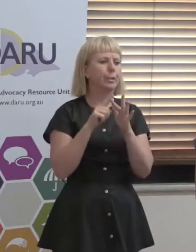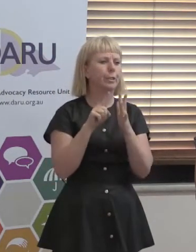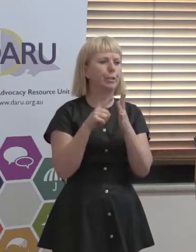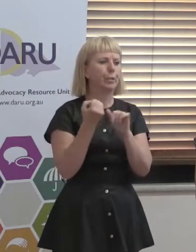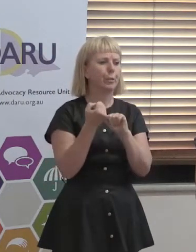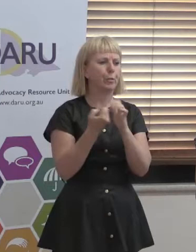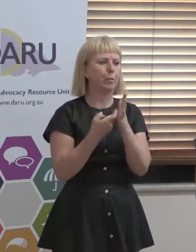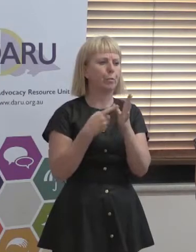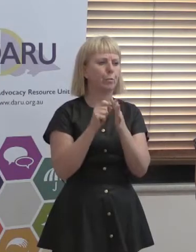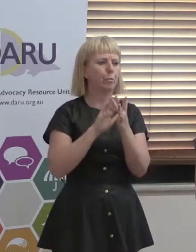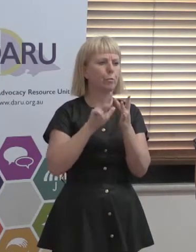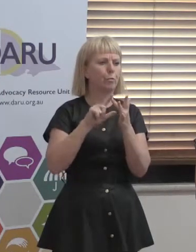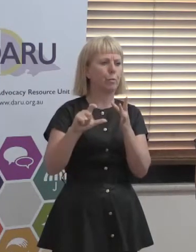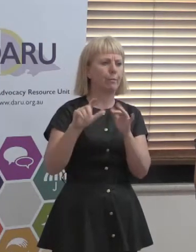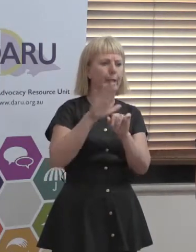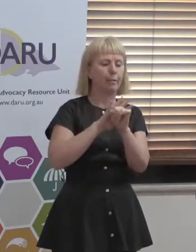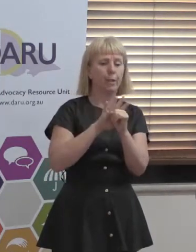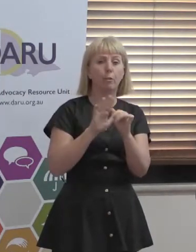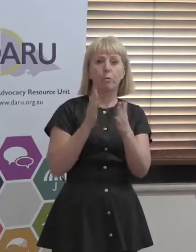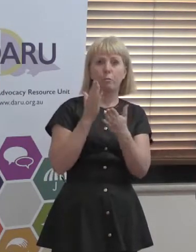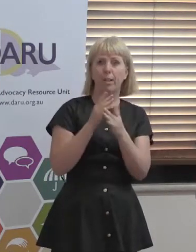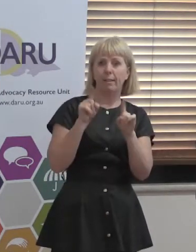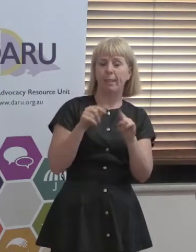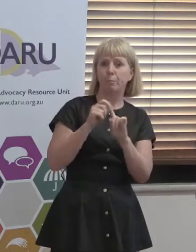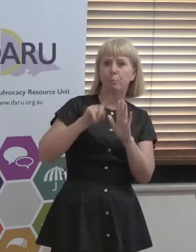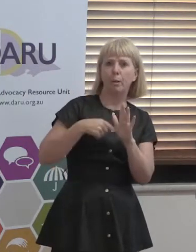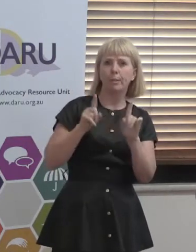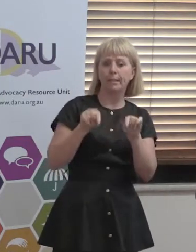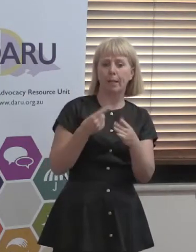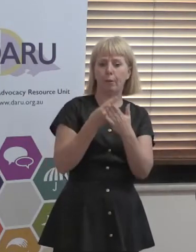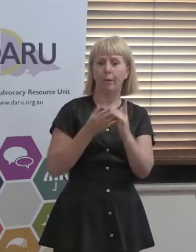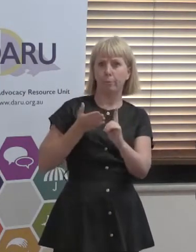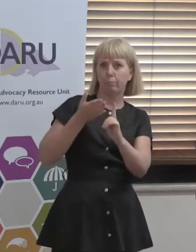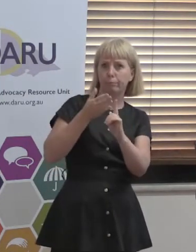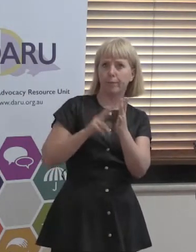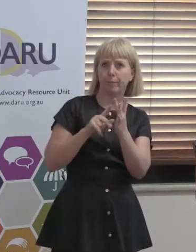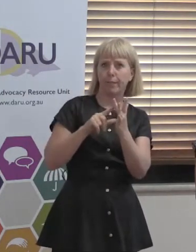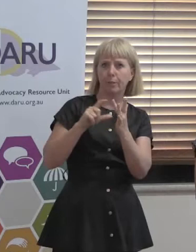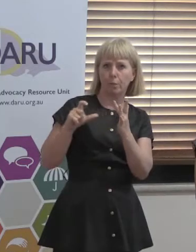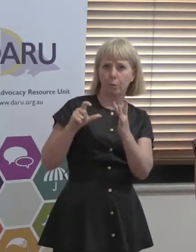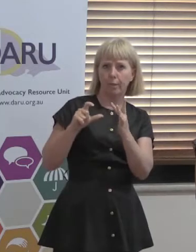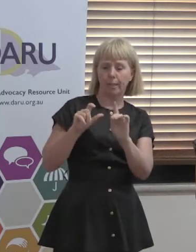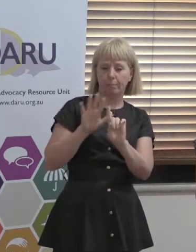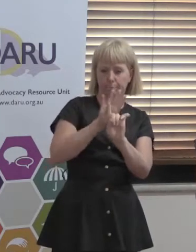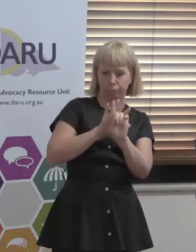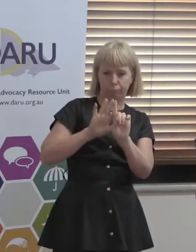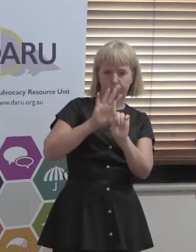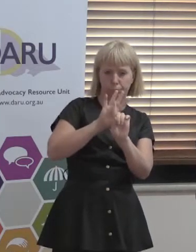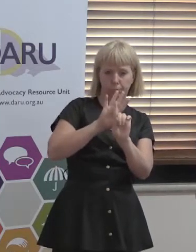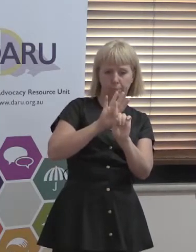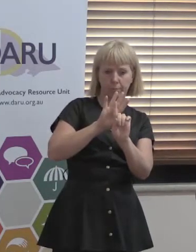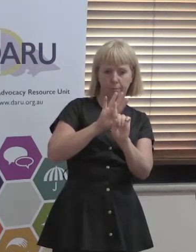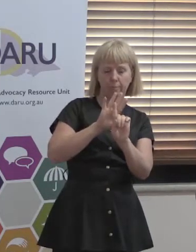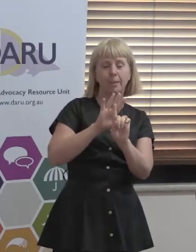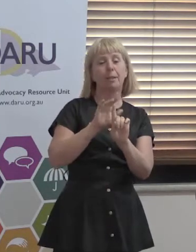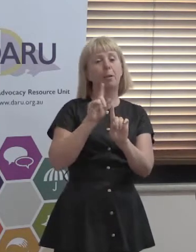initially start as a Victoria-wide project, so all the content was Victoria specific, but having